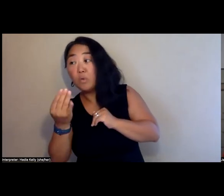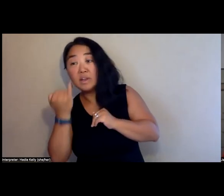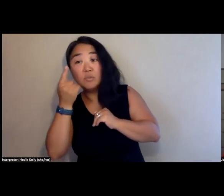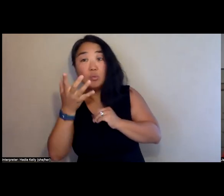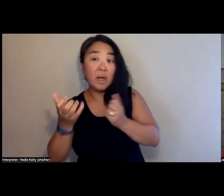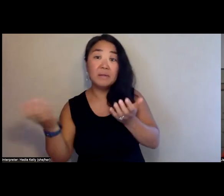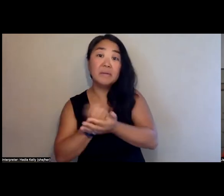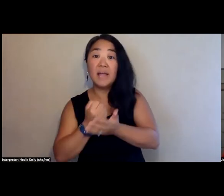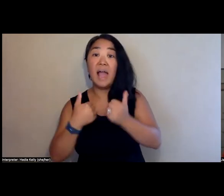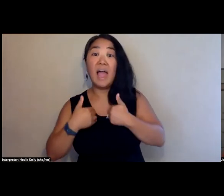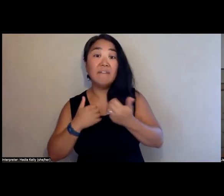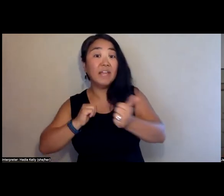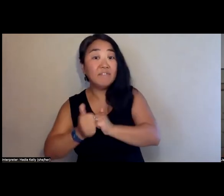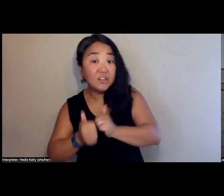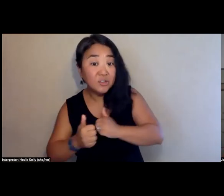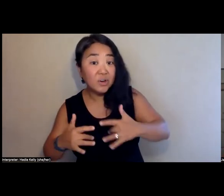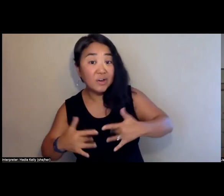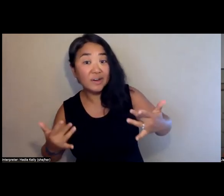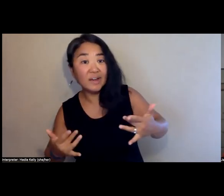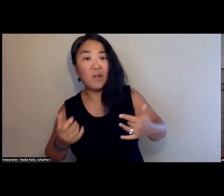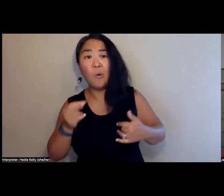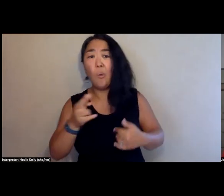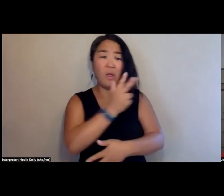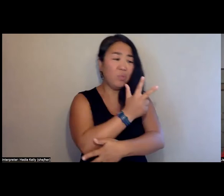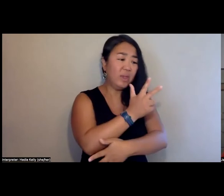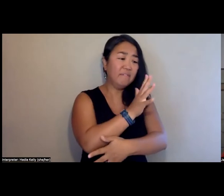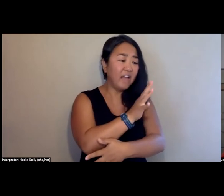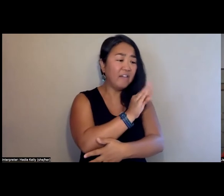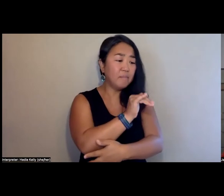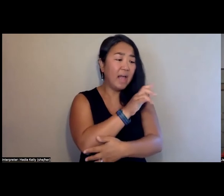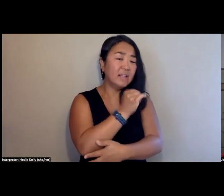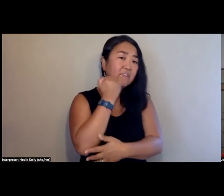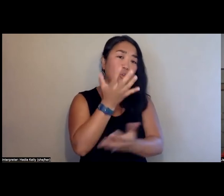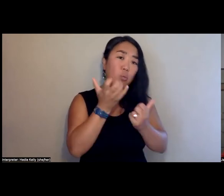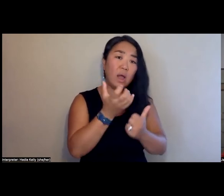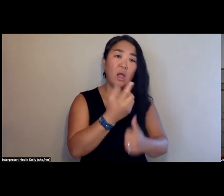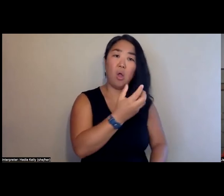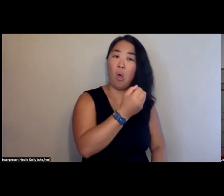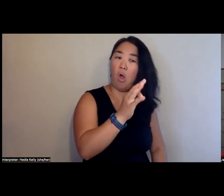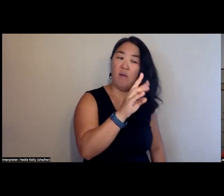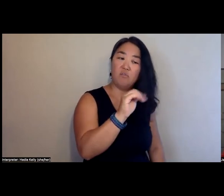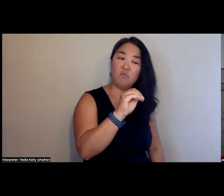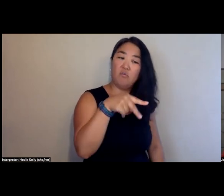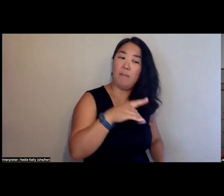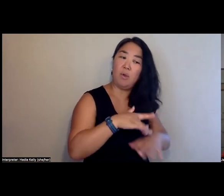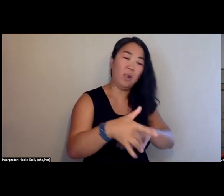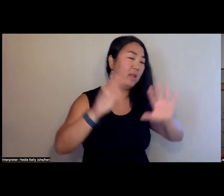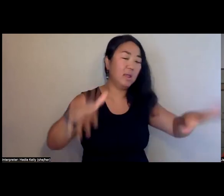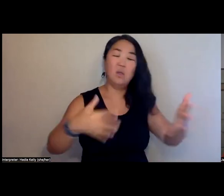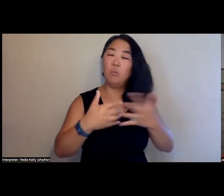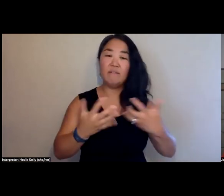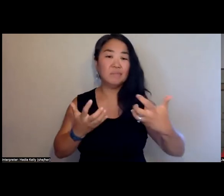adventure detours, or 3 or 5 miles if you want to take one of the off-ramps early on. Again, whatever suits your